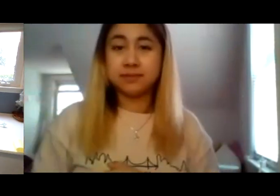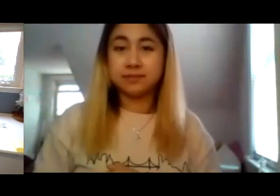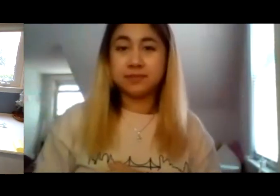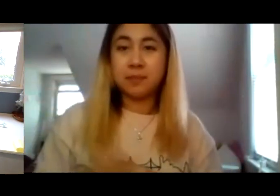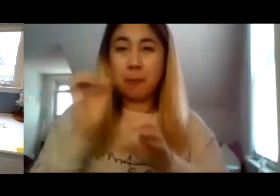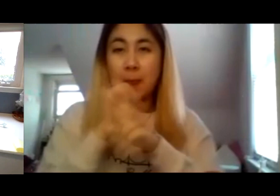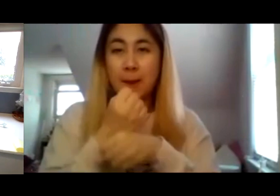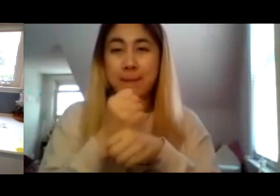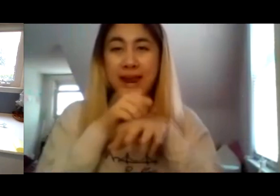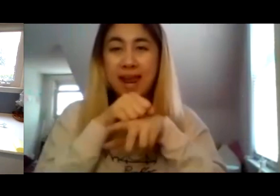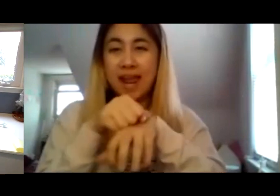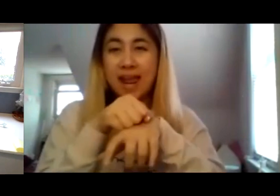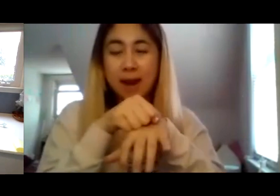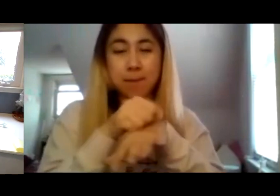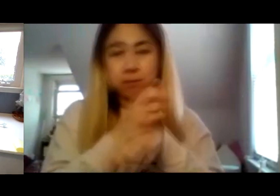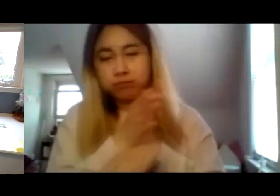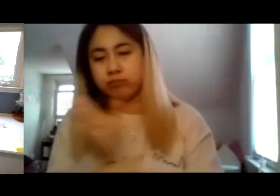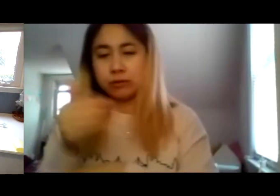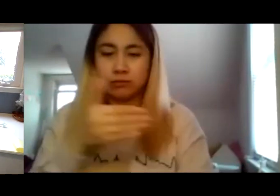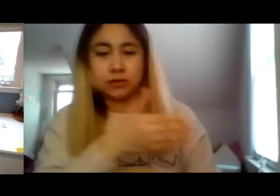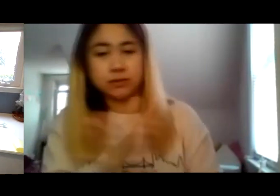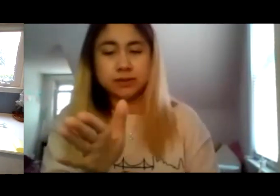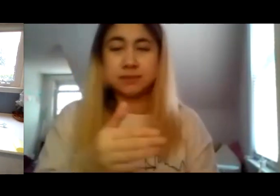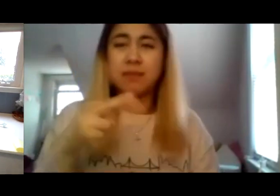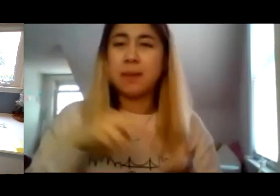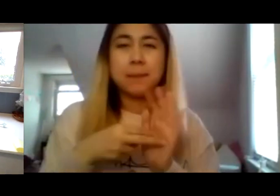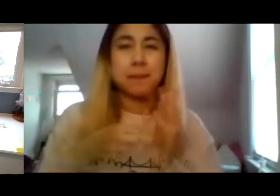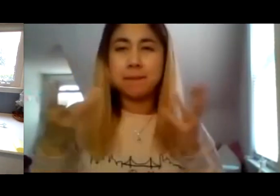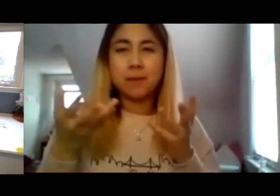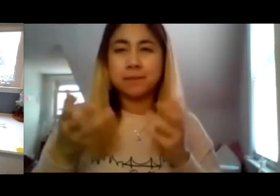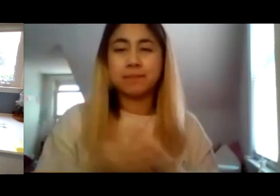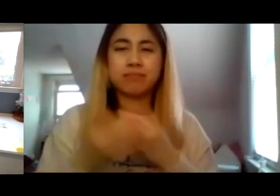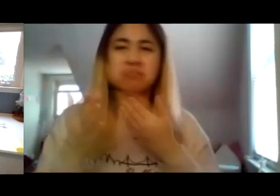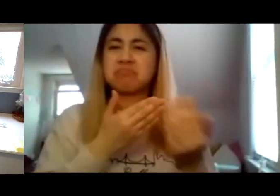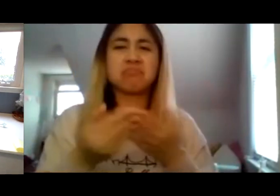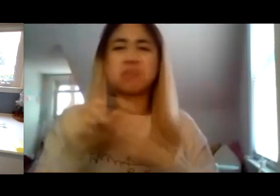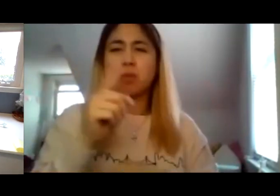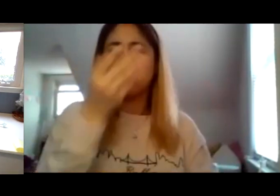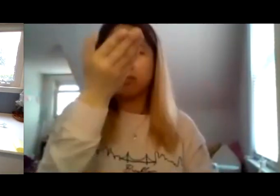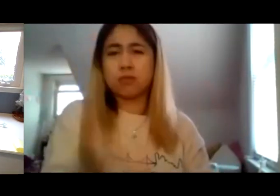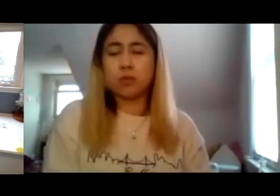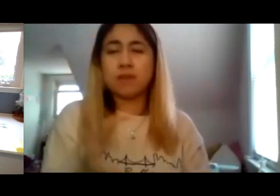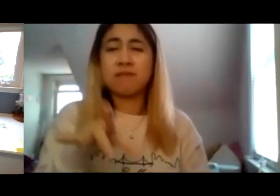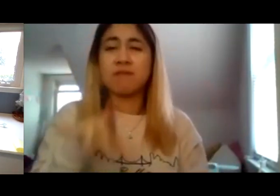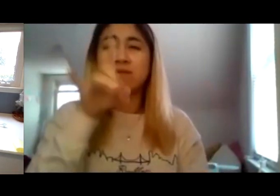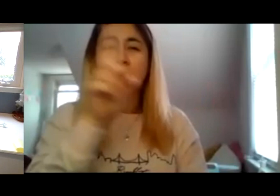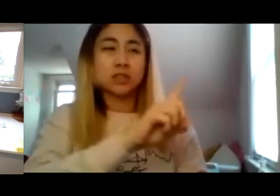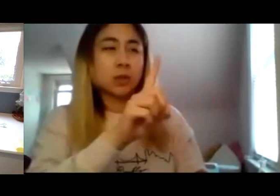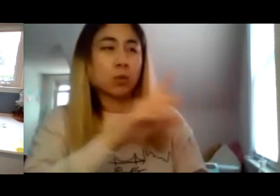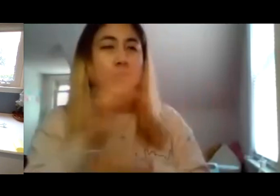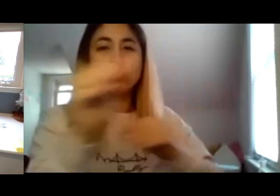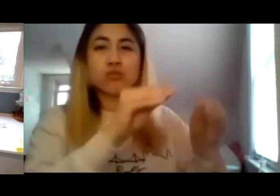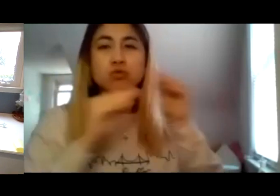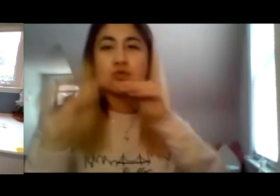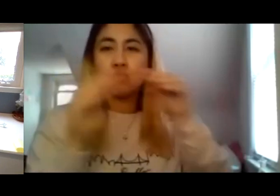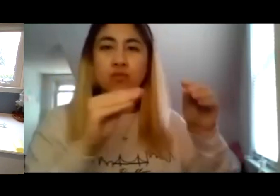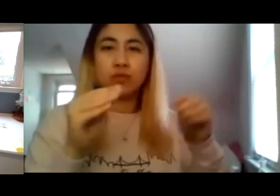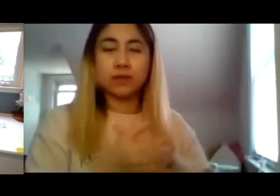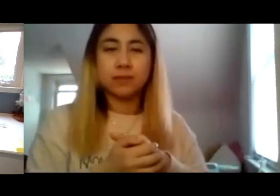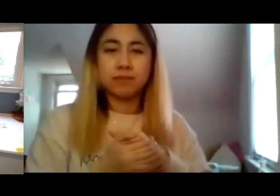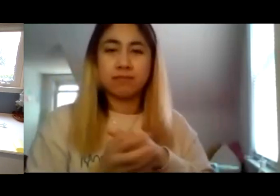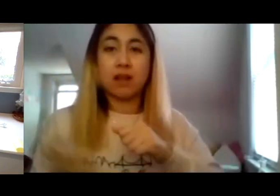ant obstacle course. It just means that wherever we are, we find somewhere to move. We climb over